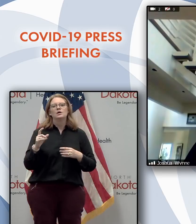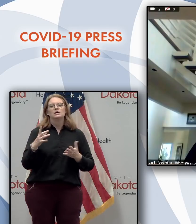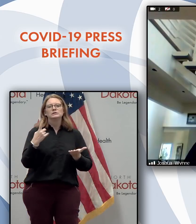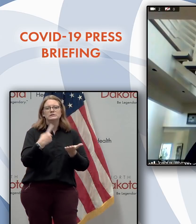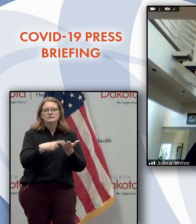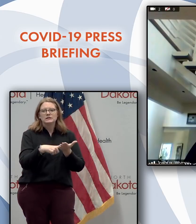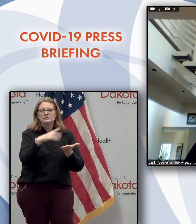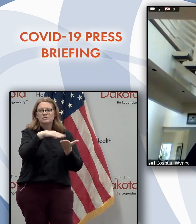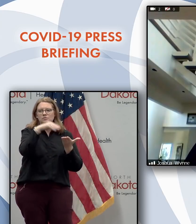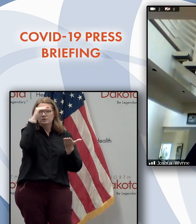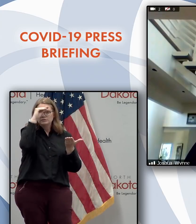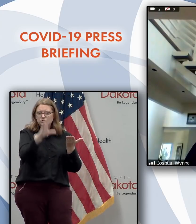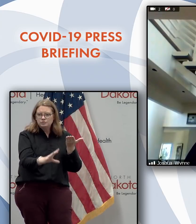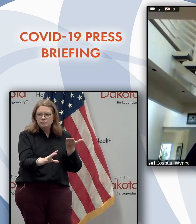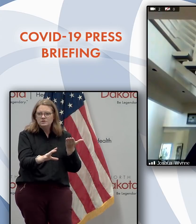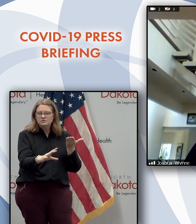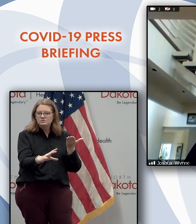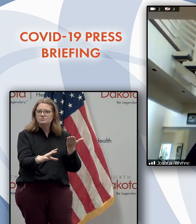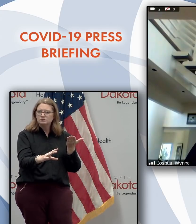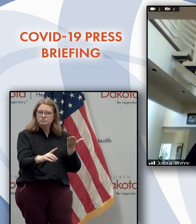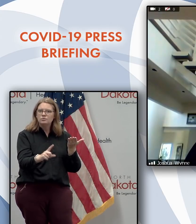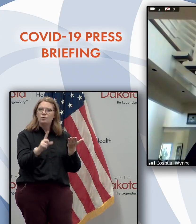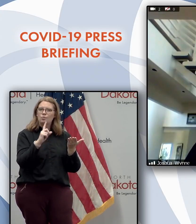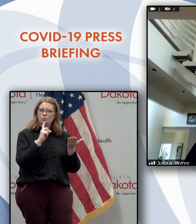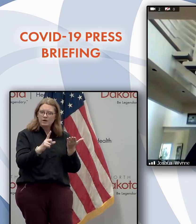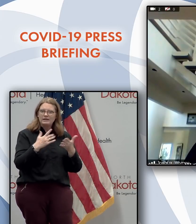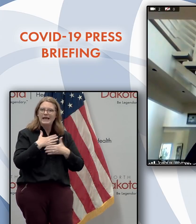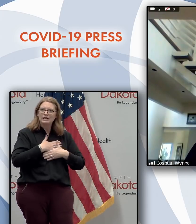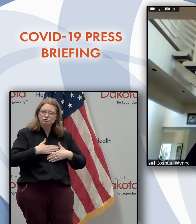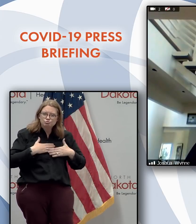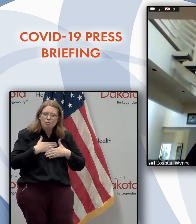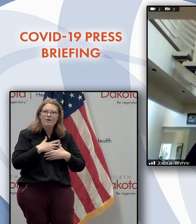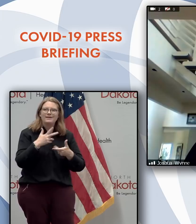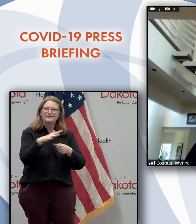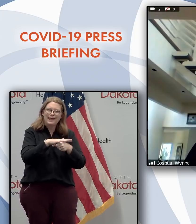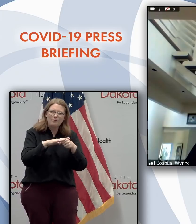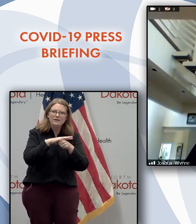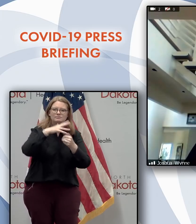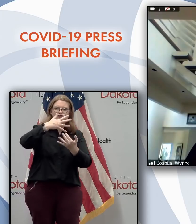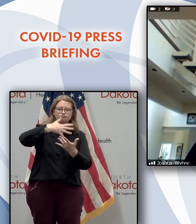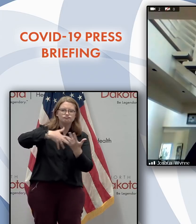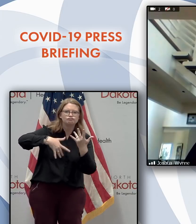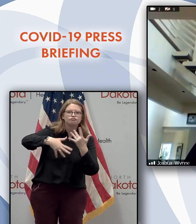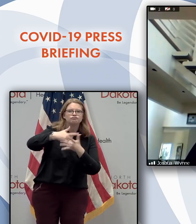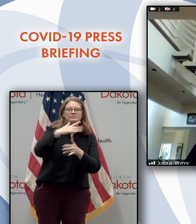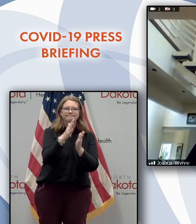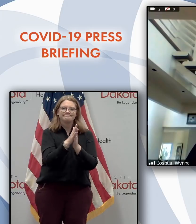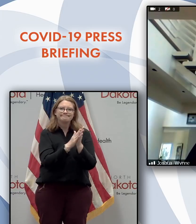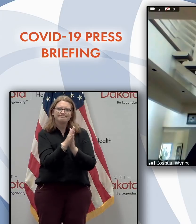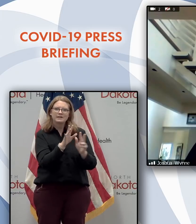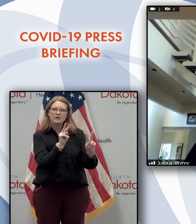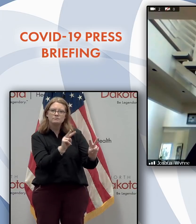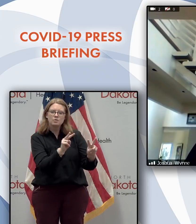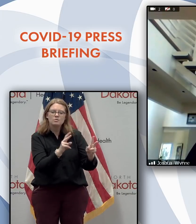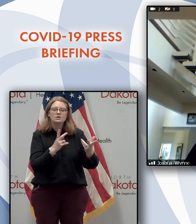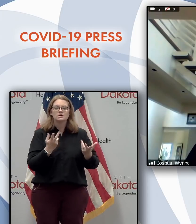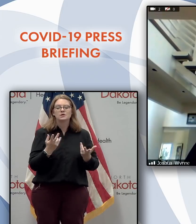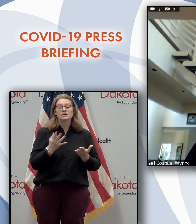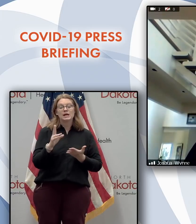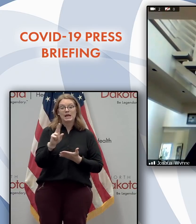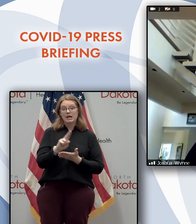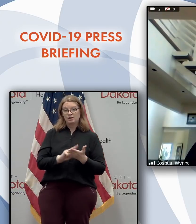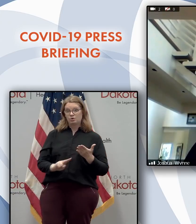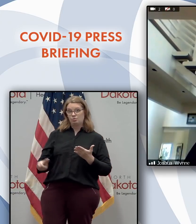students that they really do enjoy the campus experience and look forward to it. And while the university system made